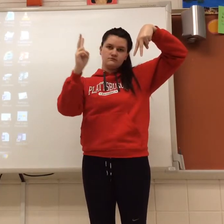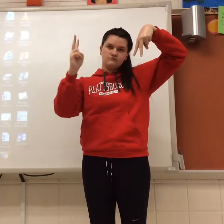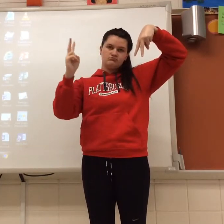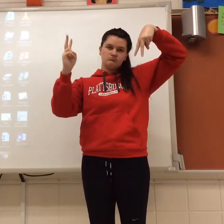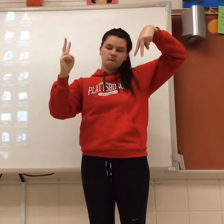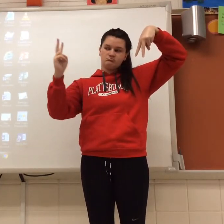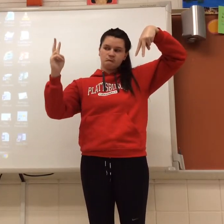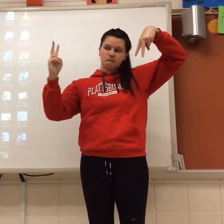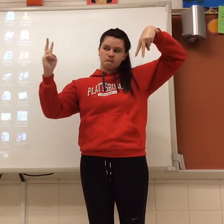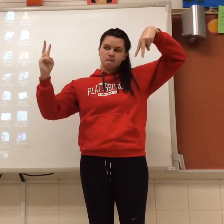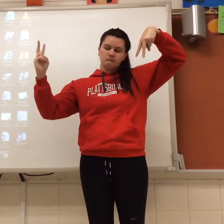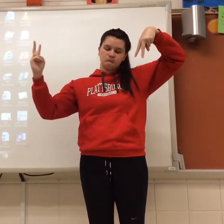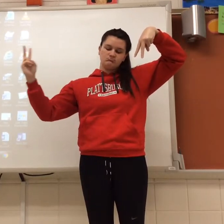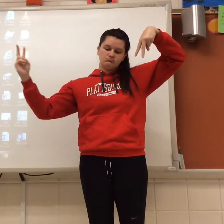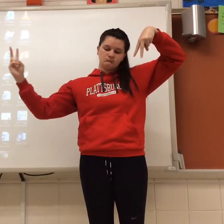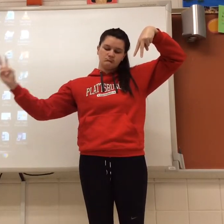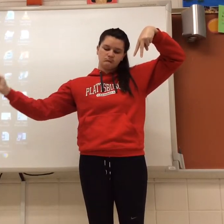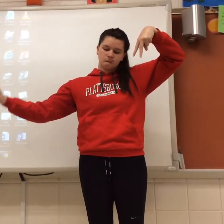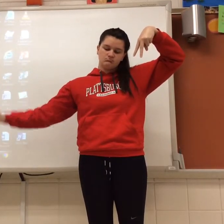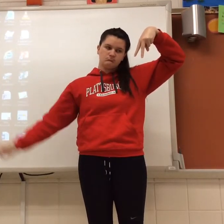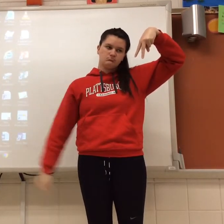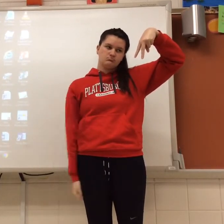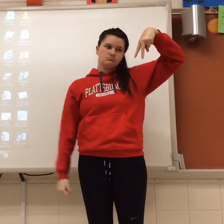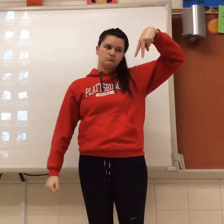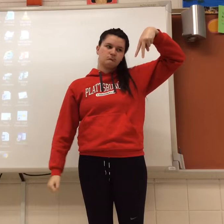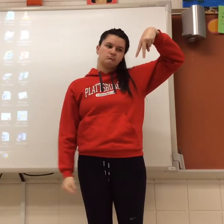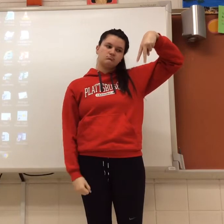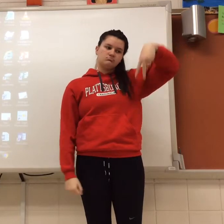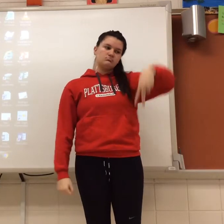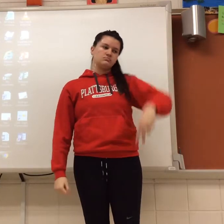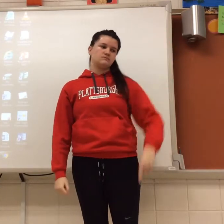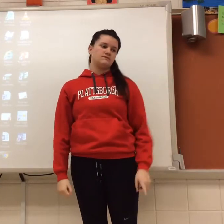Corduroy watched them sadly as they walked away.